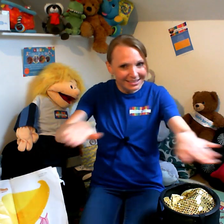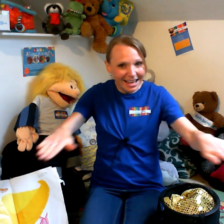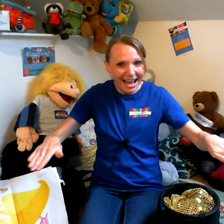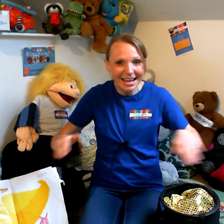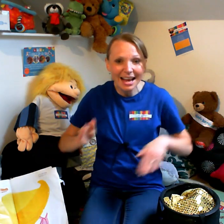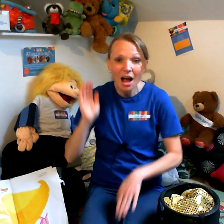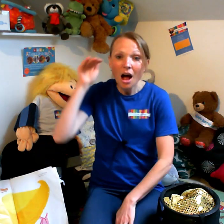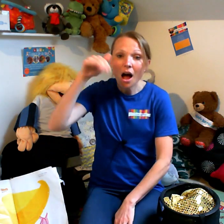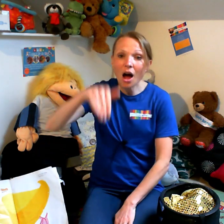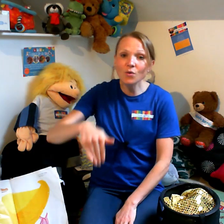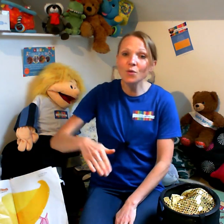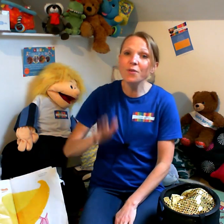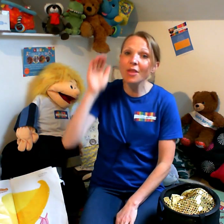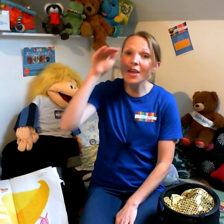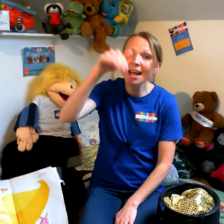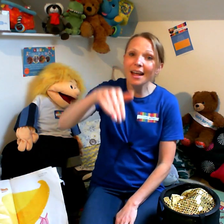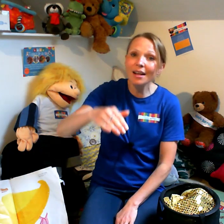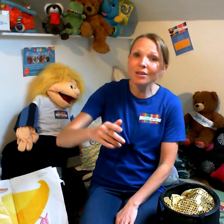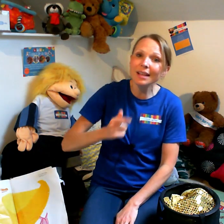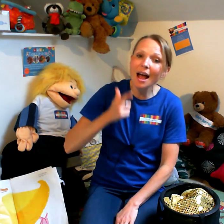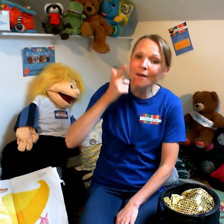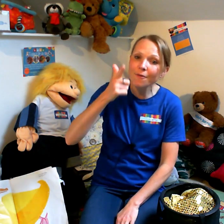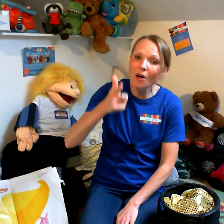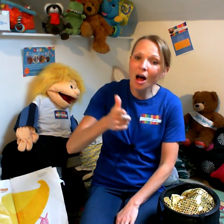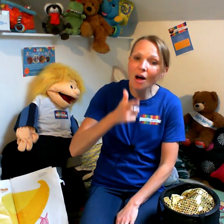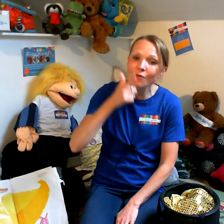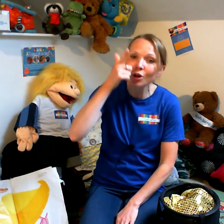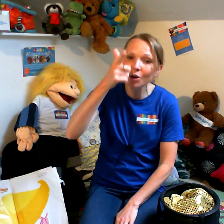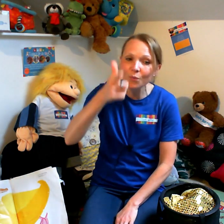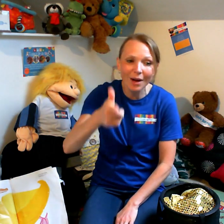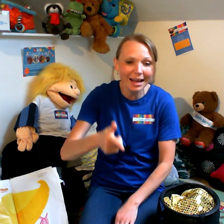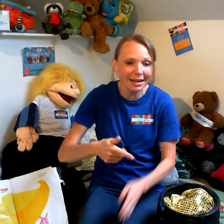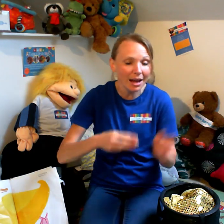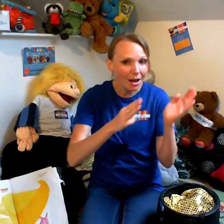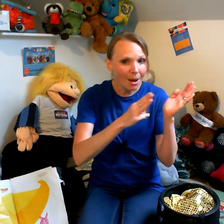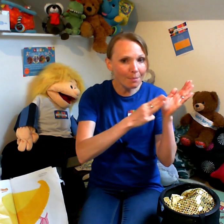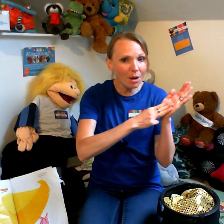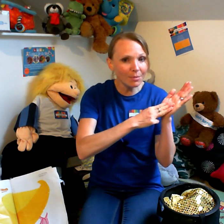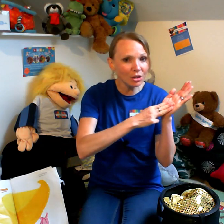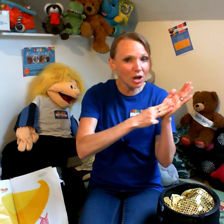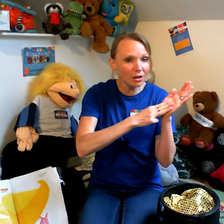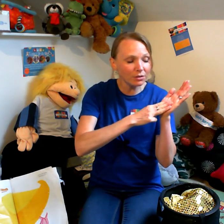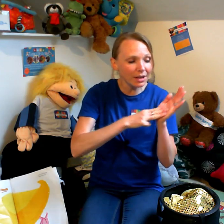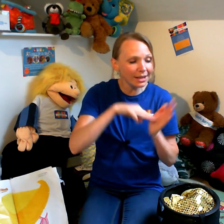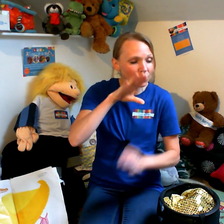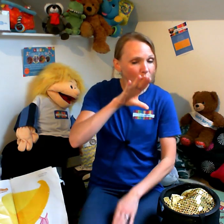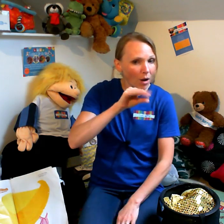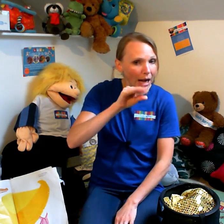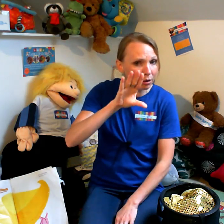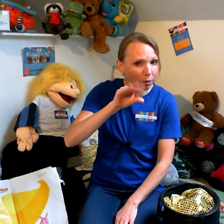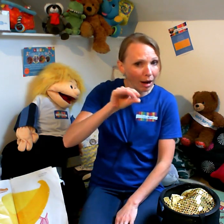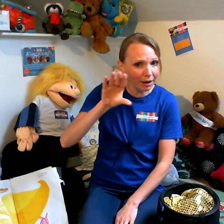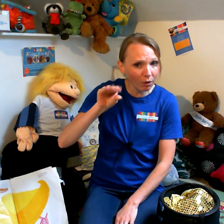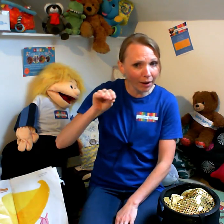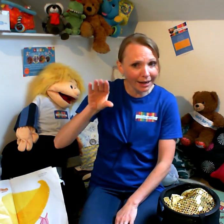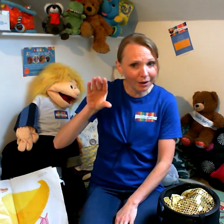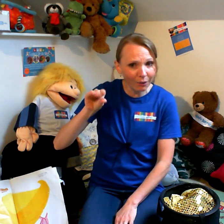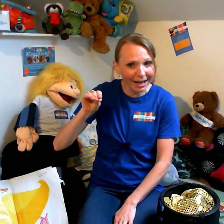day, over the hills and far away. Mummy duck said quack, quack, quack, quack,